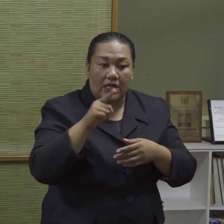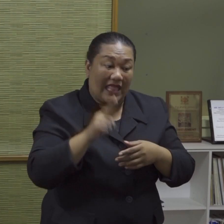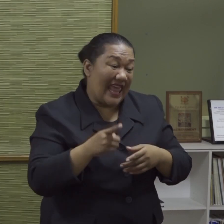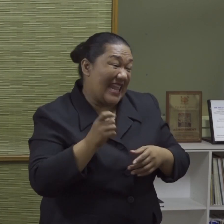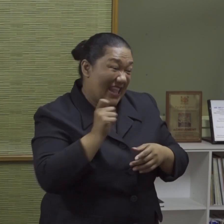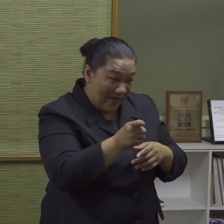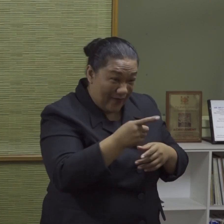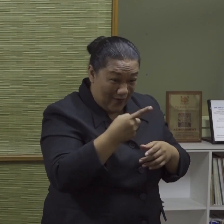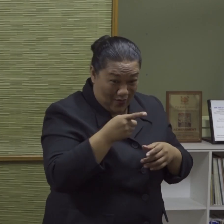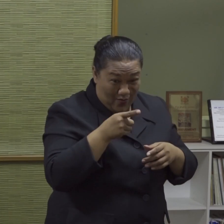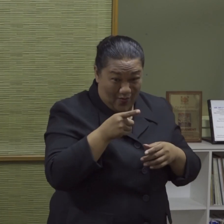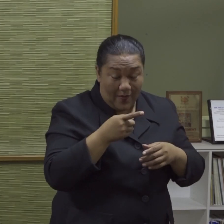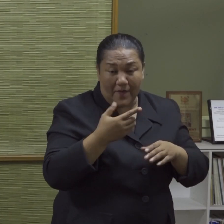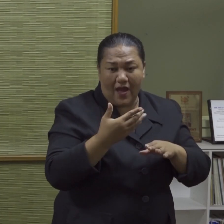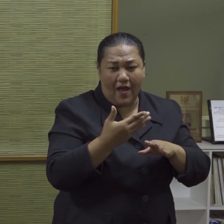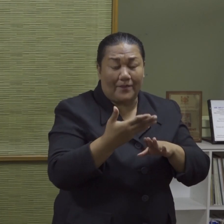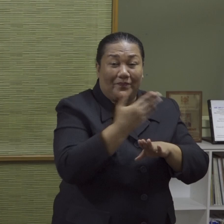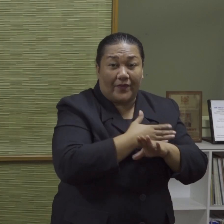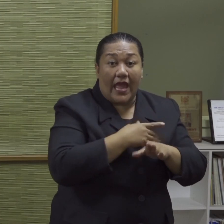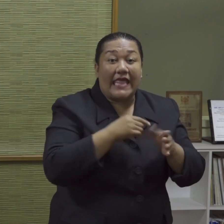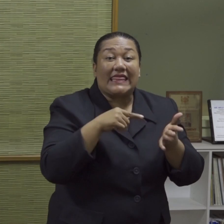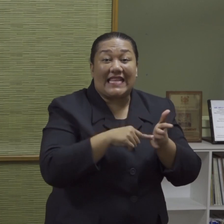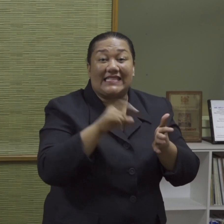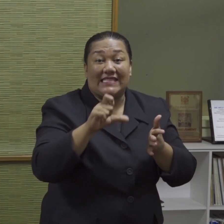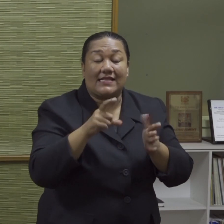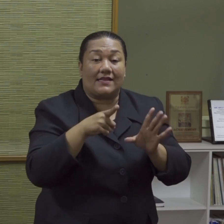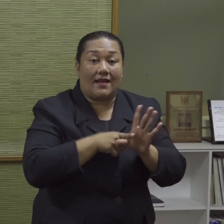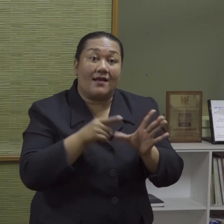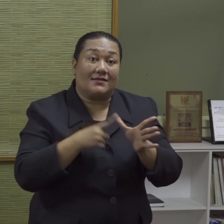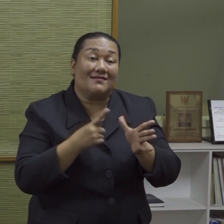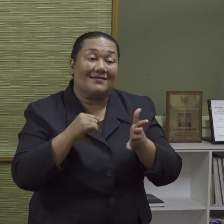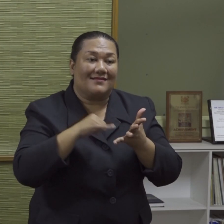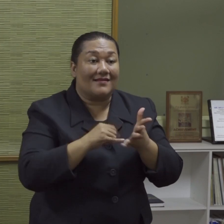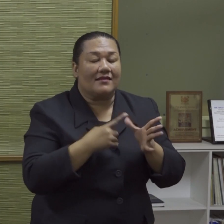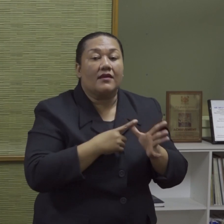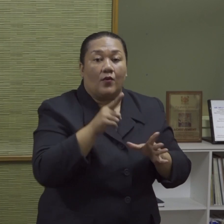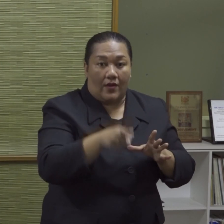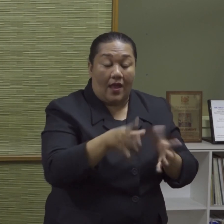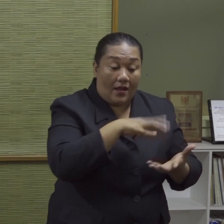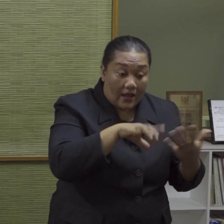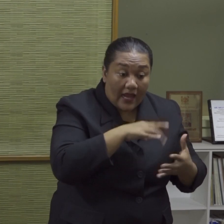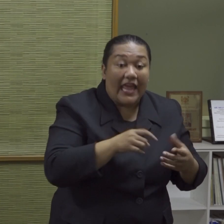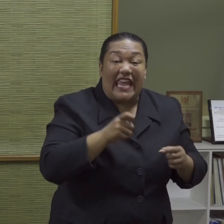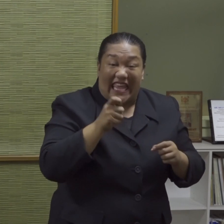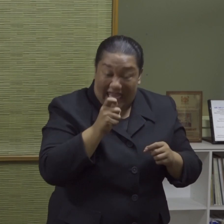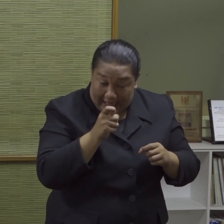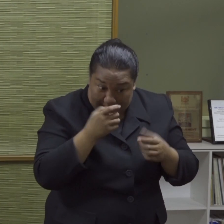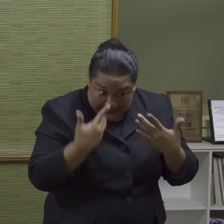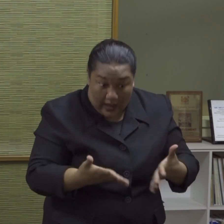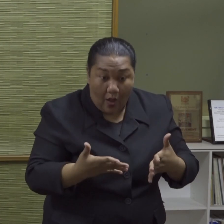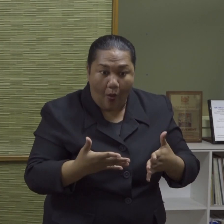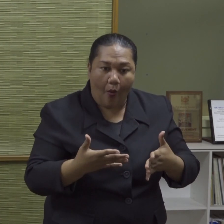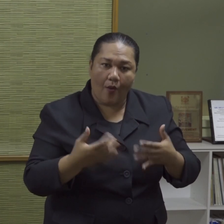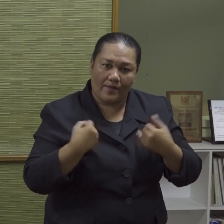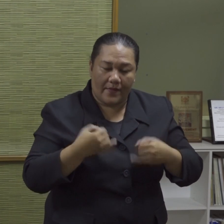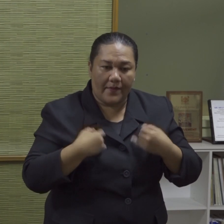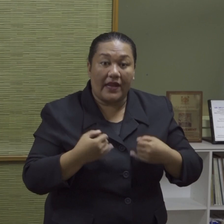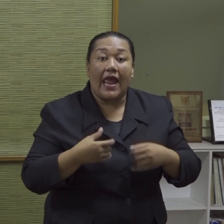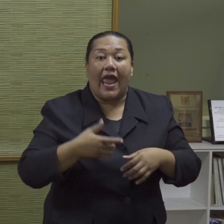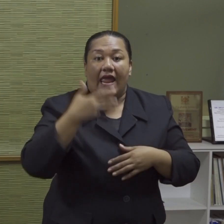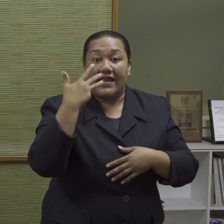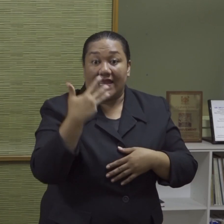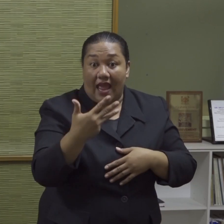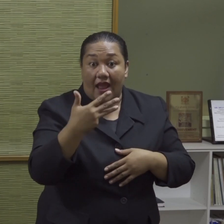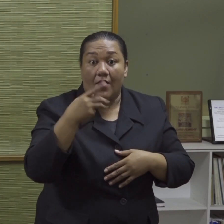settlement or informal settlement, if you need to move because you see that it's no longer safe to be at home, please call 917, that's